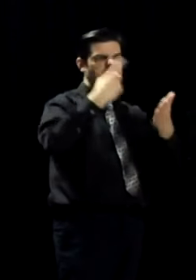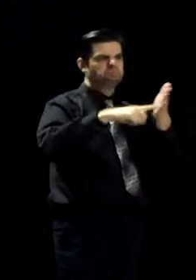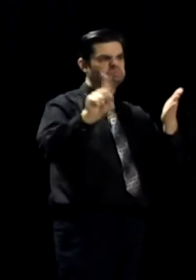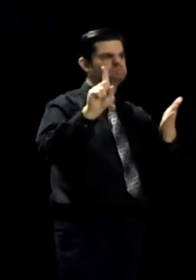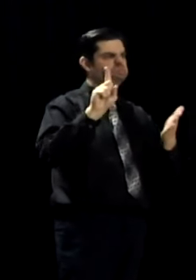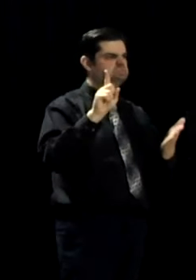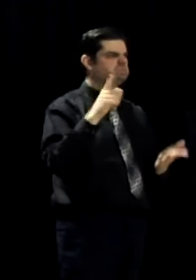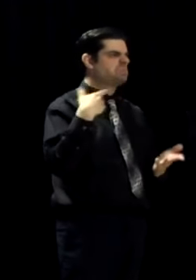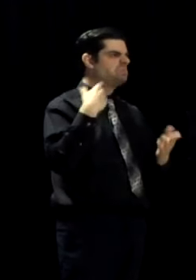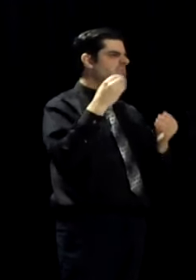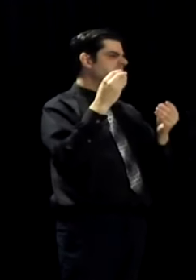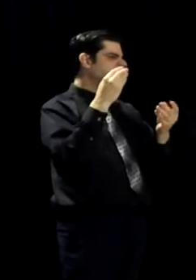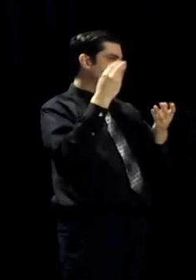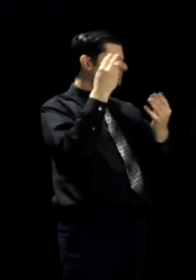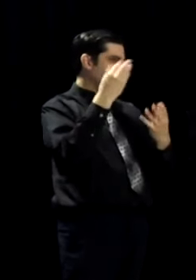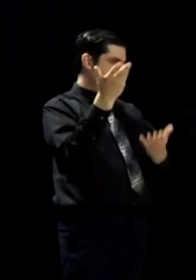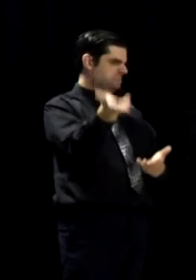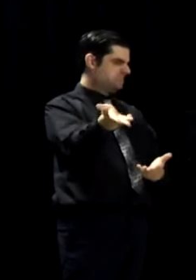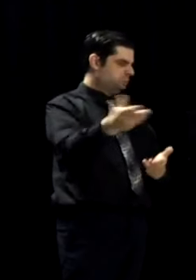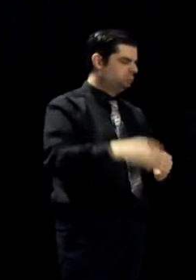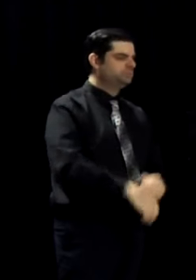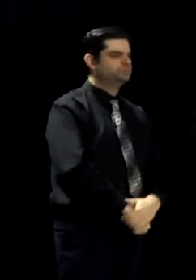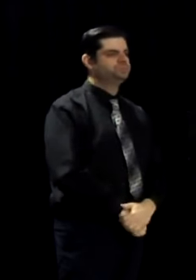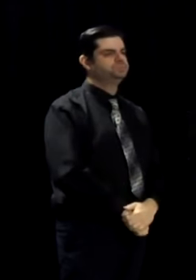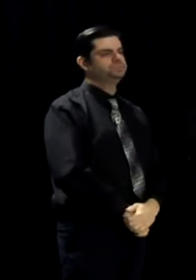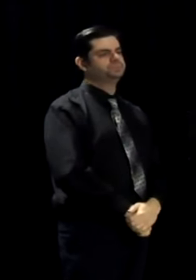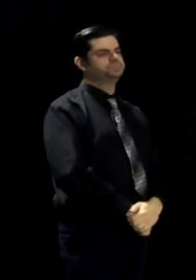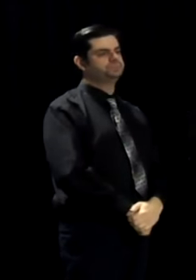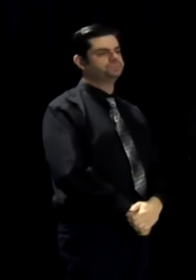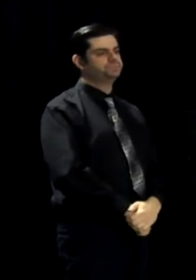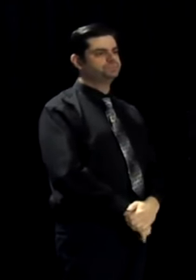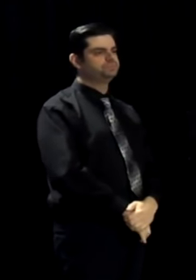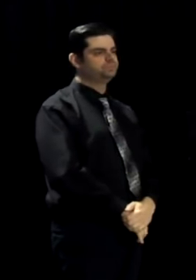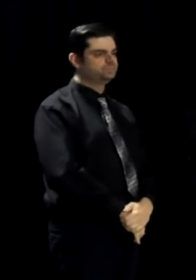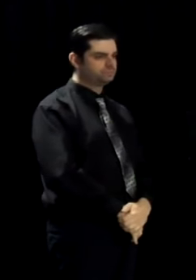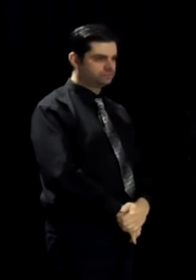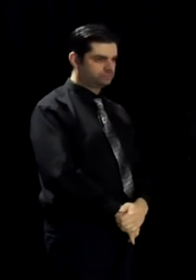Look at related to social distancing, physical distancing, whatever you want to call it.